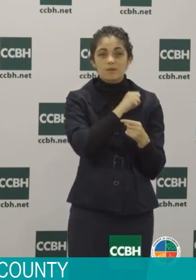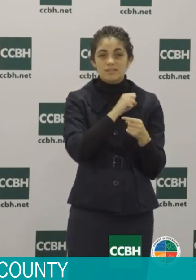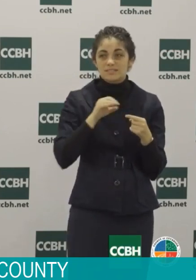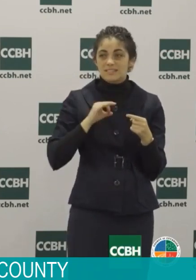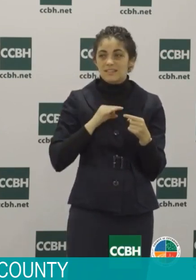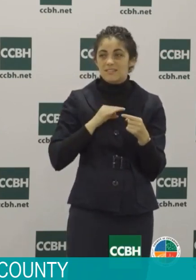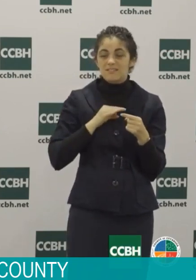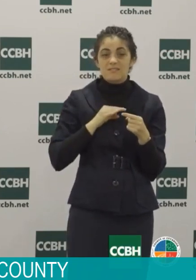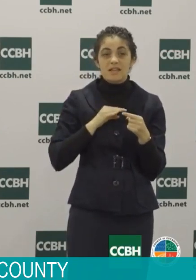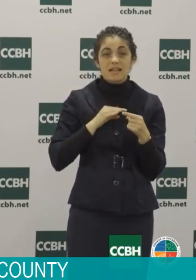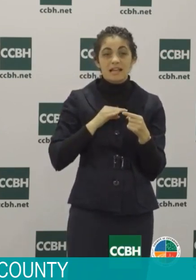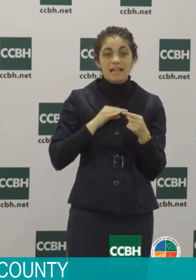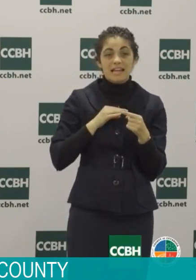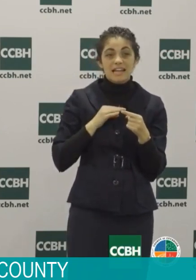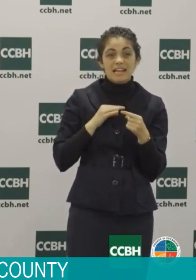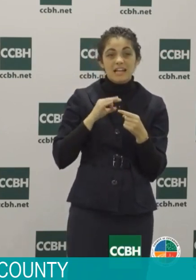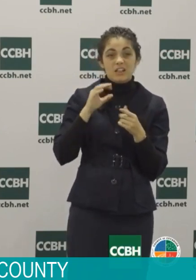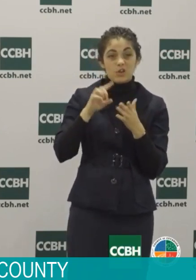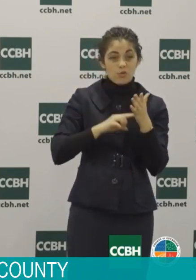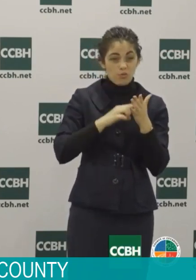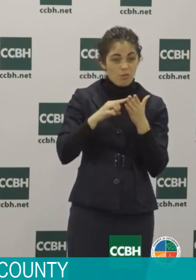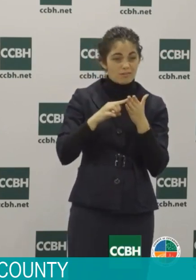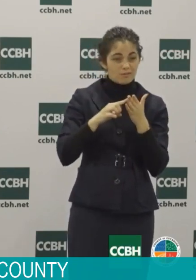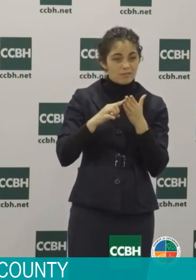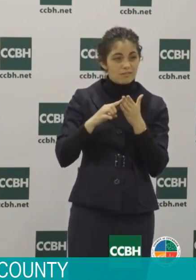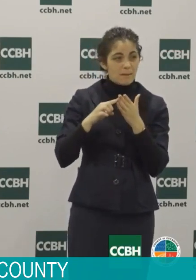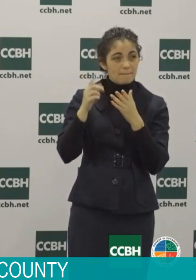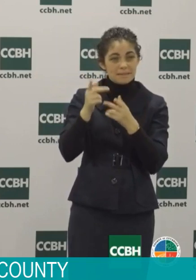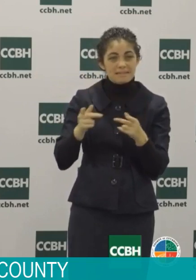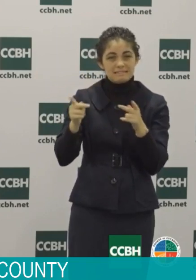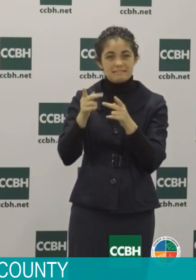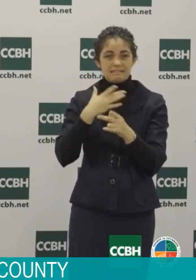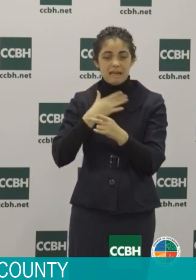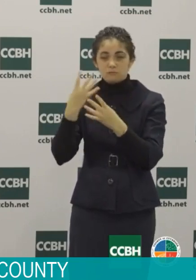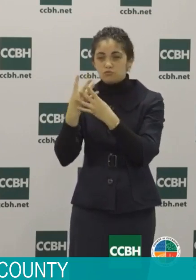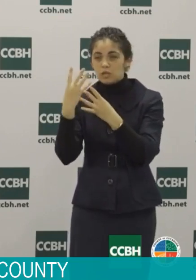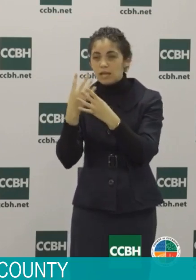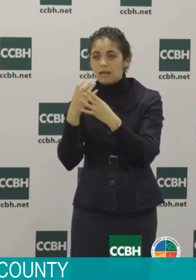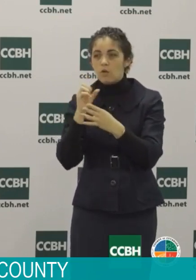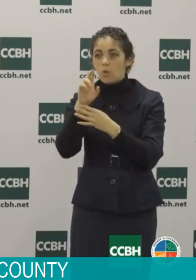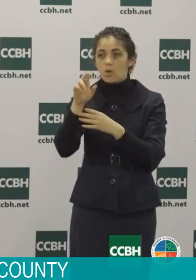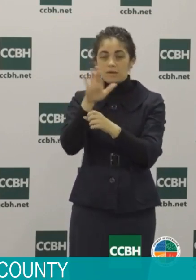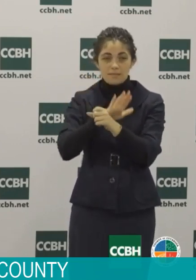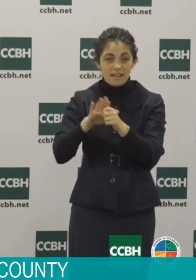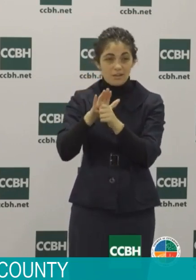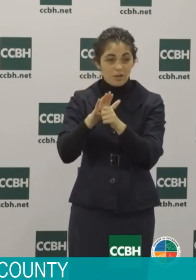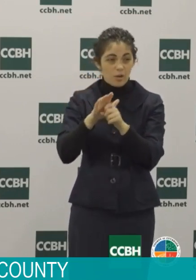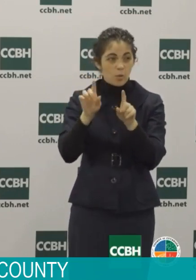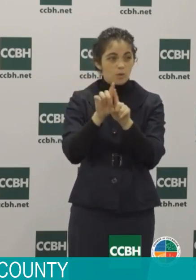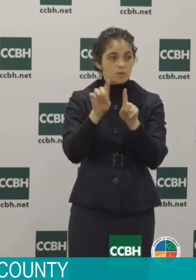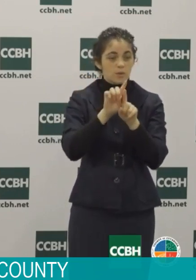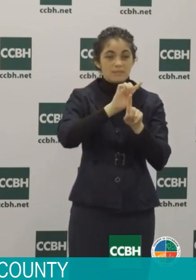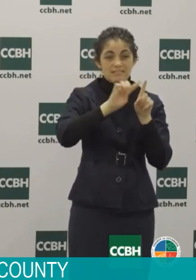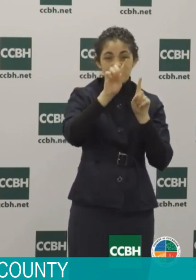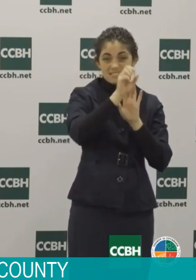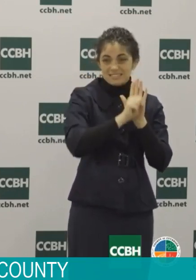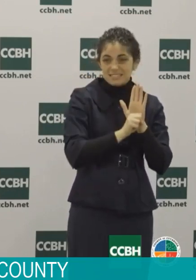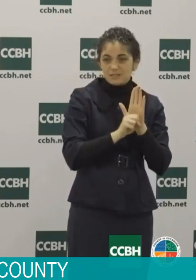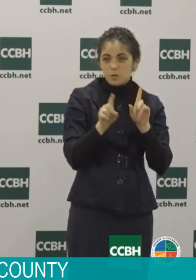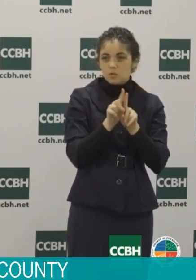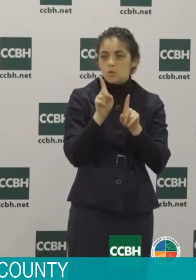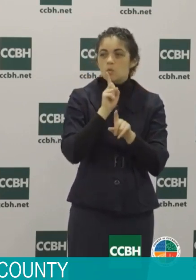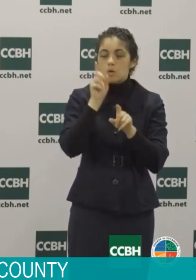in the correctional facilities in our community and also across our state and our region. Those folks work